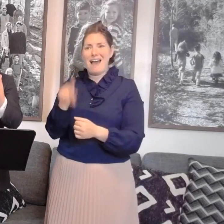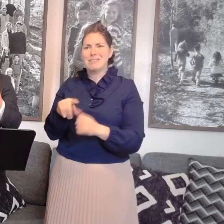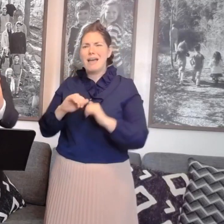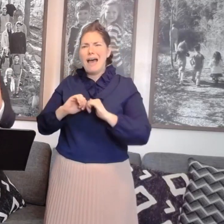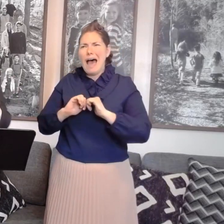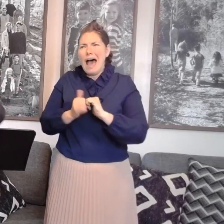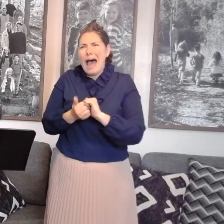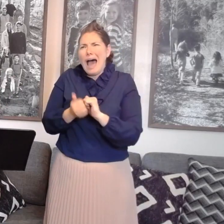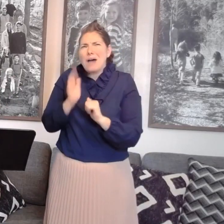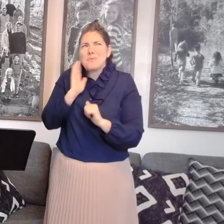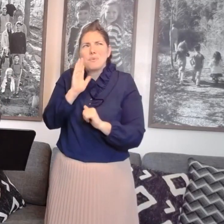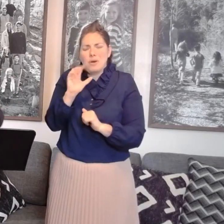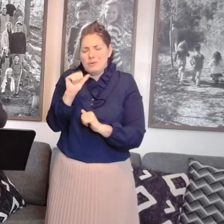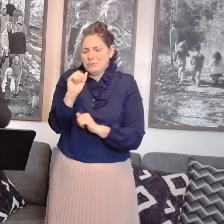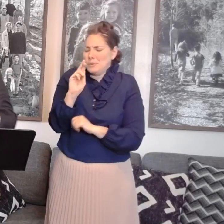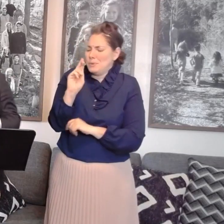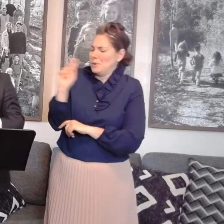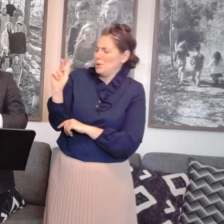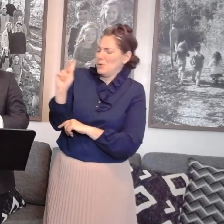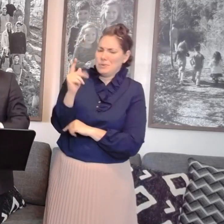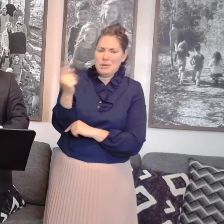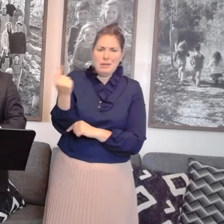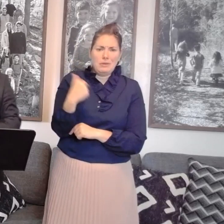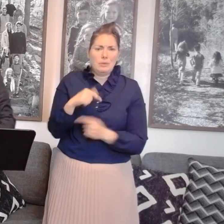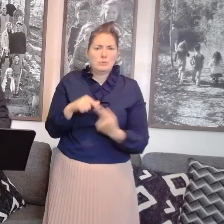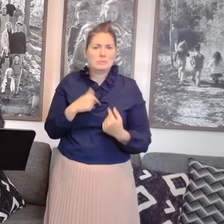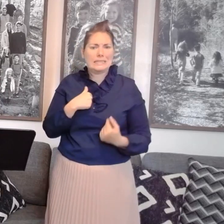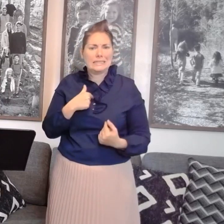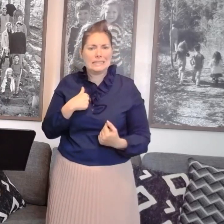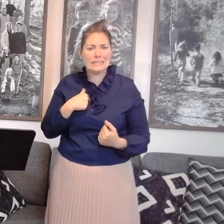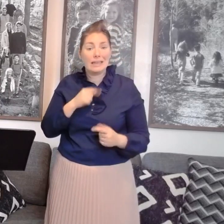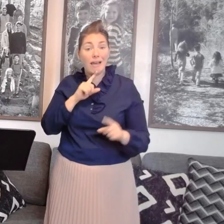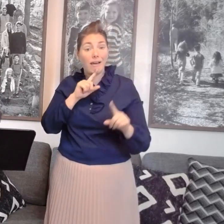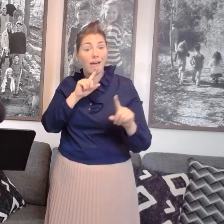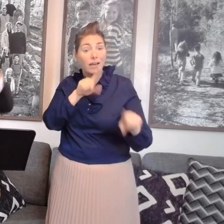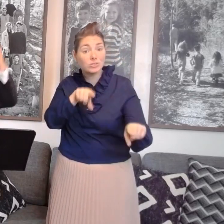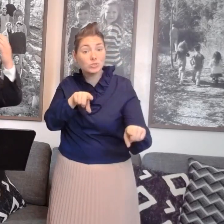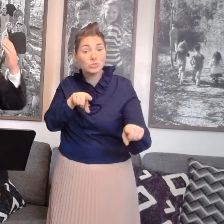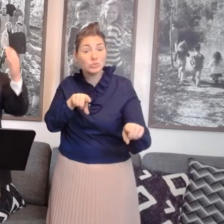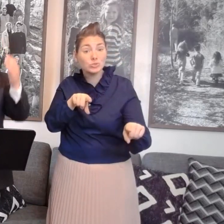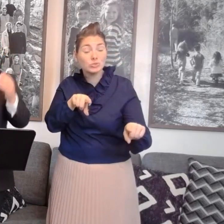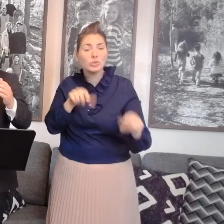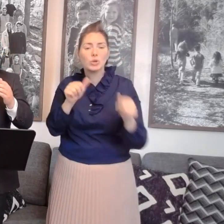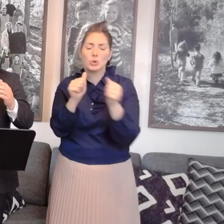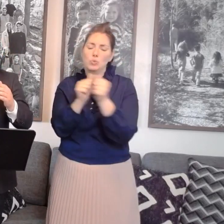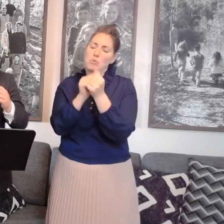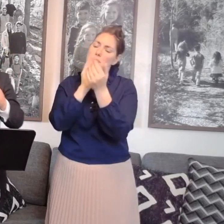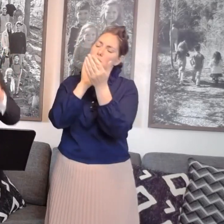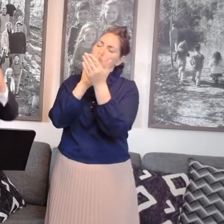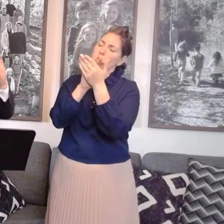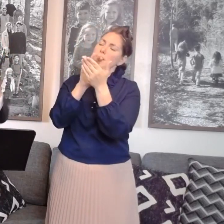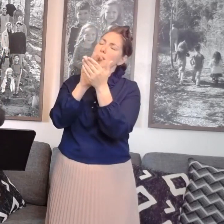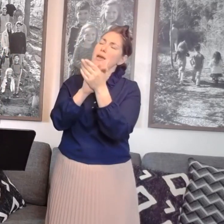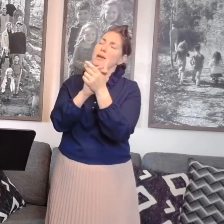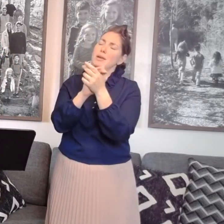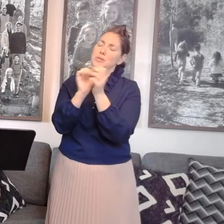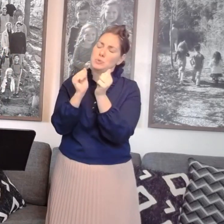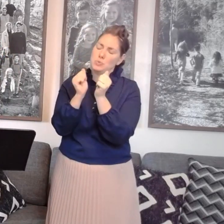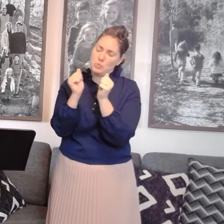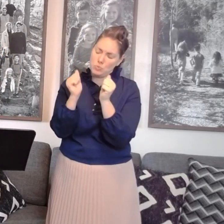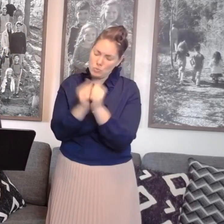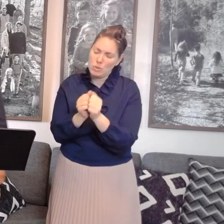ark of God come to me? The answer was, with my praise and with my